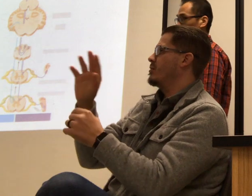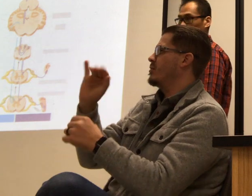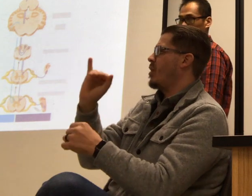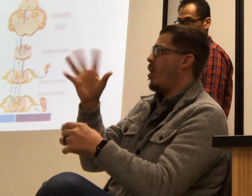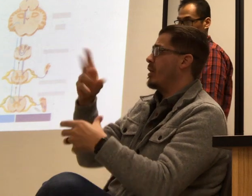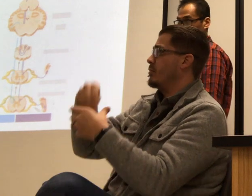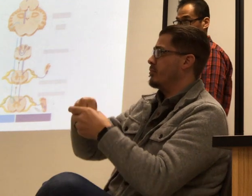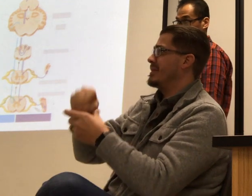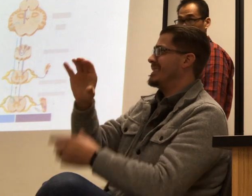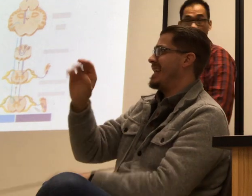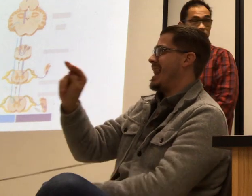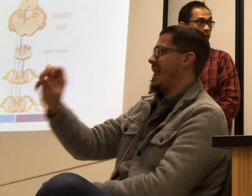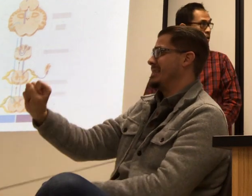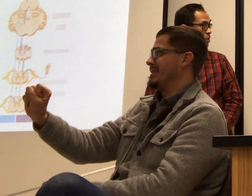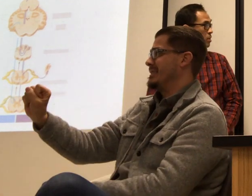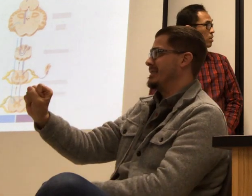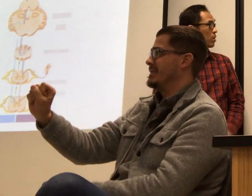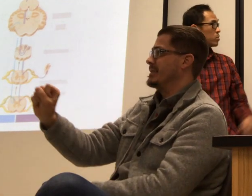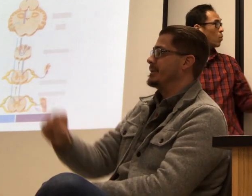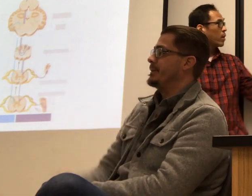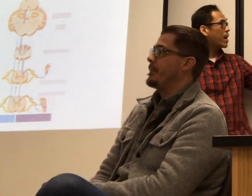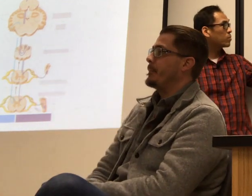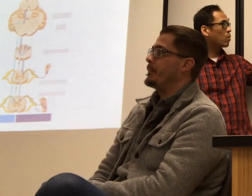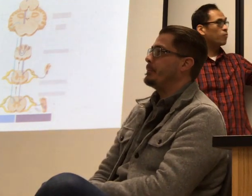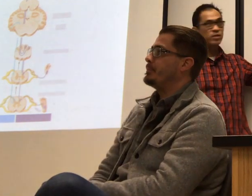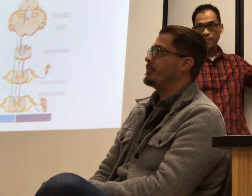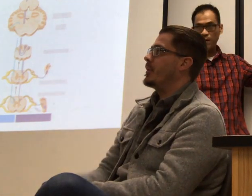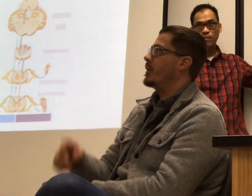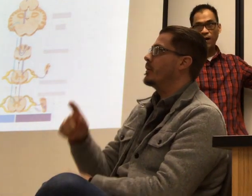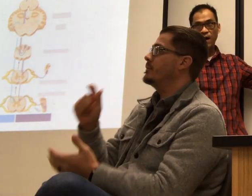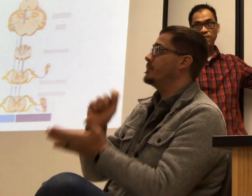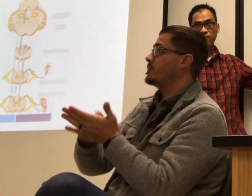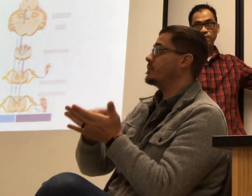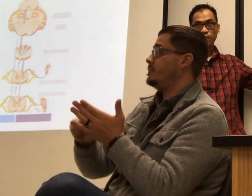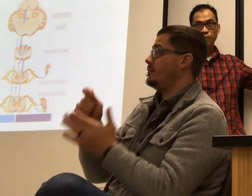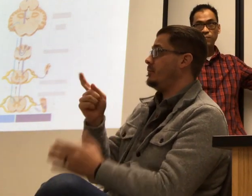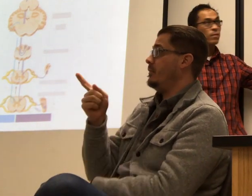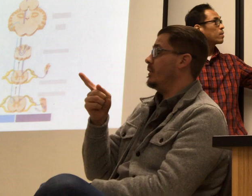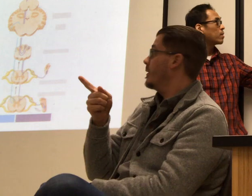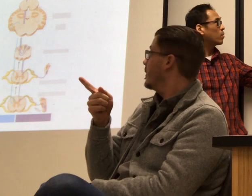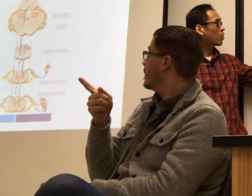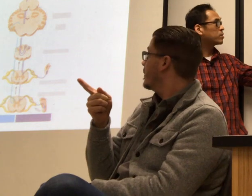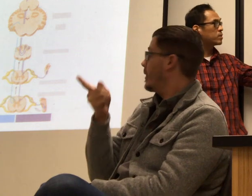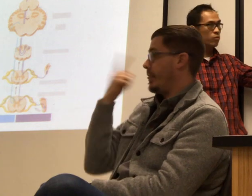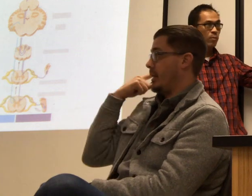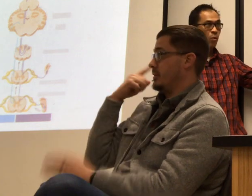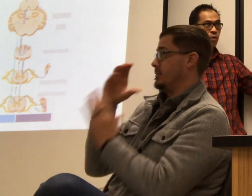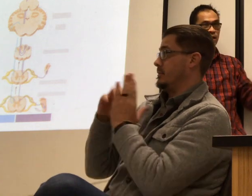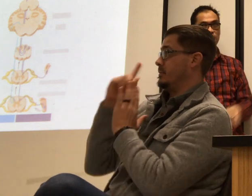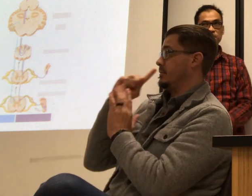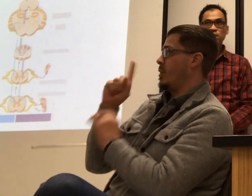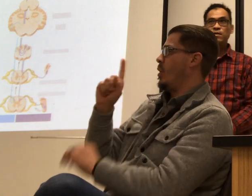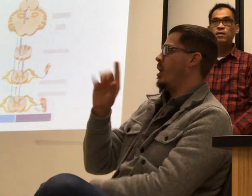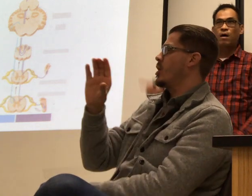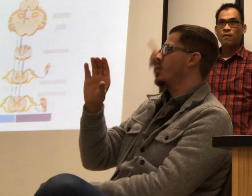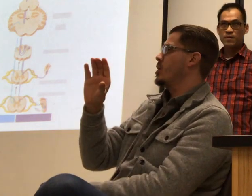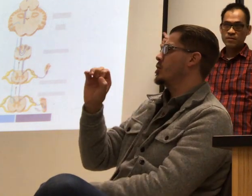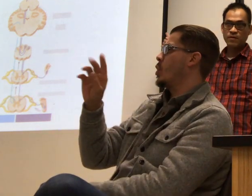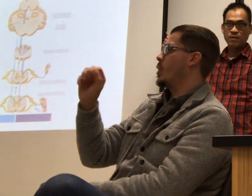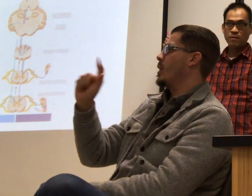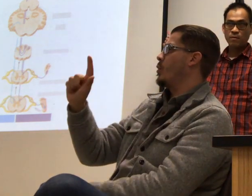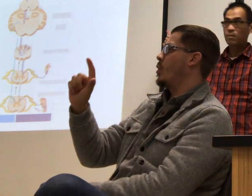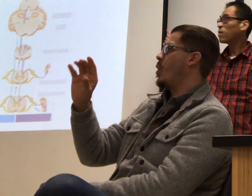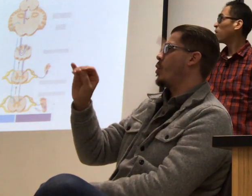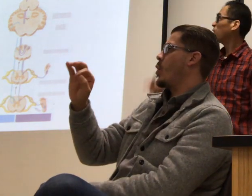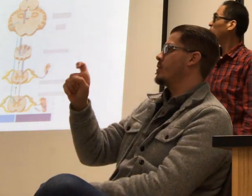of the central nervous section. So when I wrote this paragraph, where's the cerebral cortex on